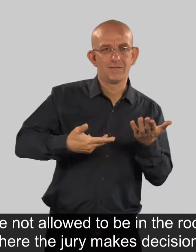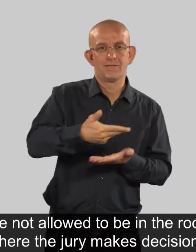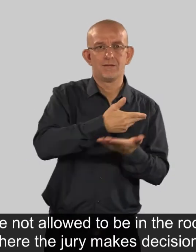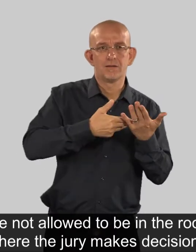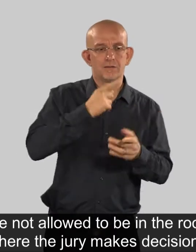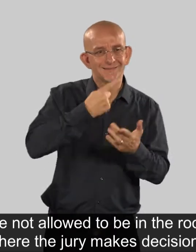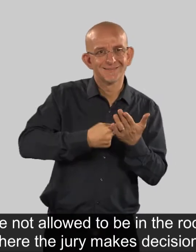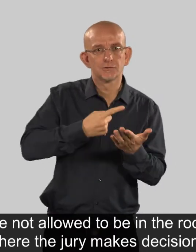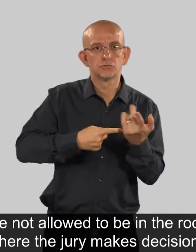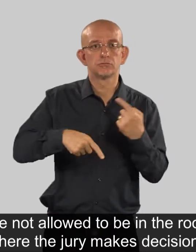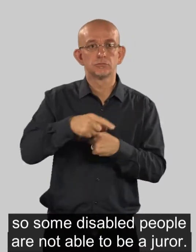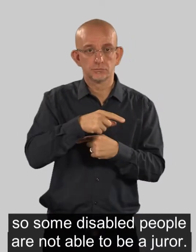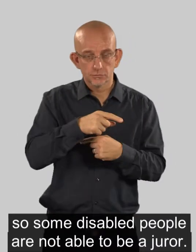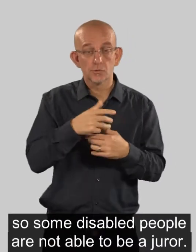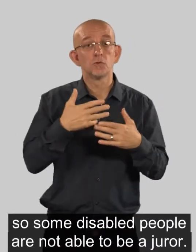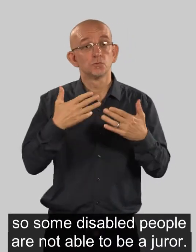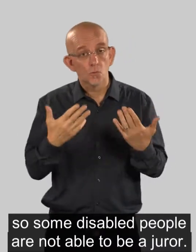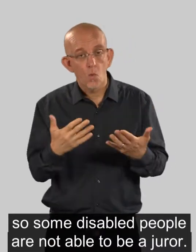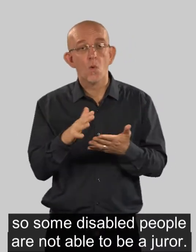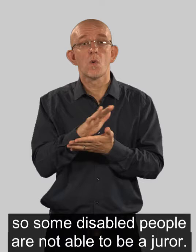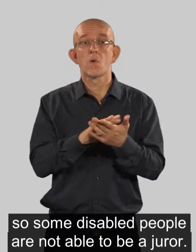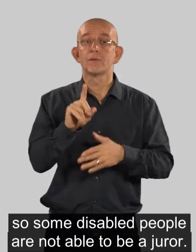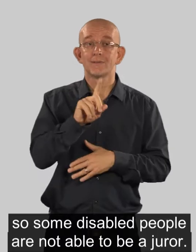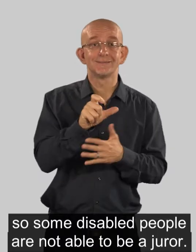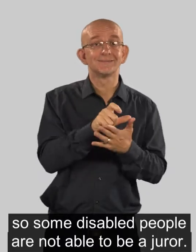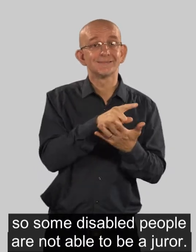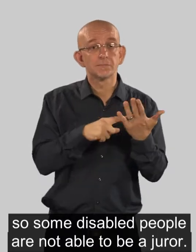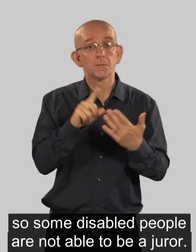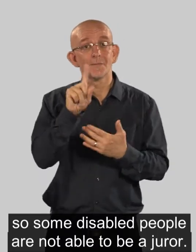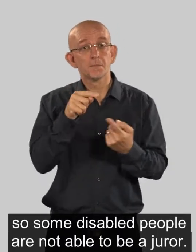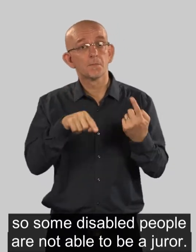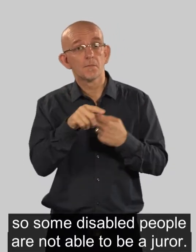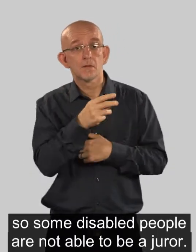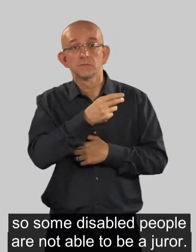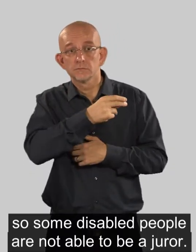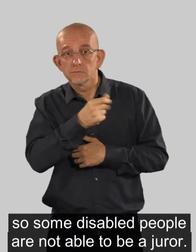So, some disabled people are not able to be a juror.